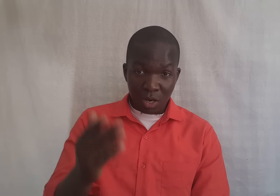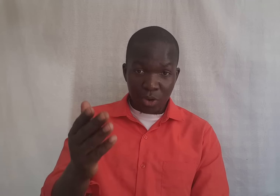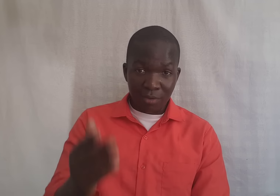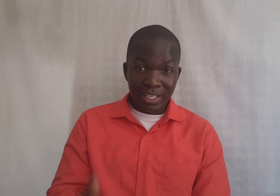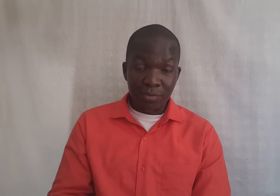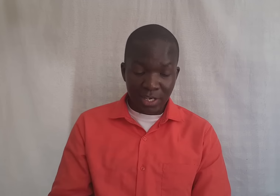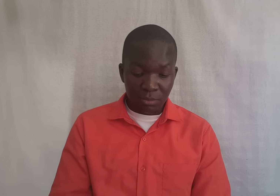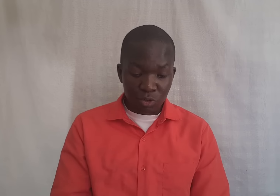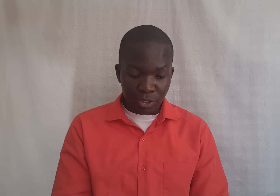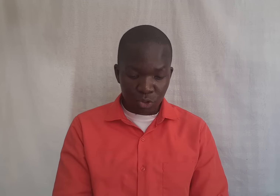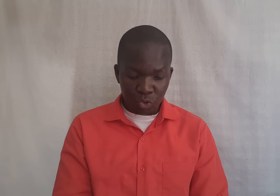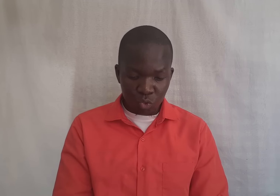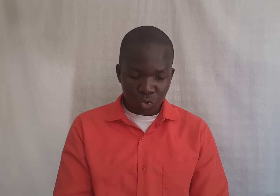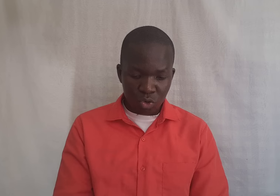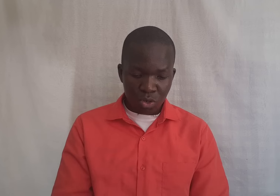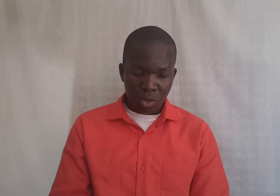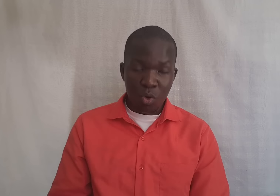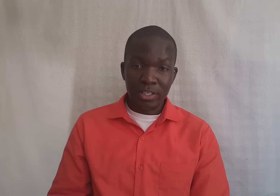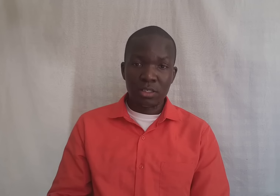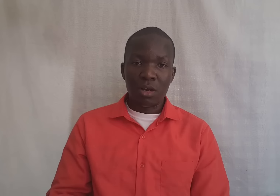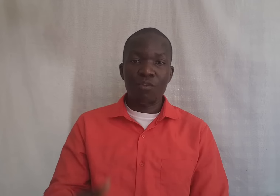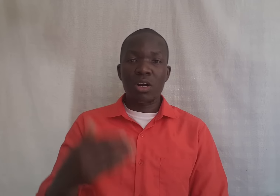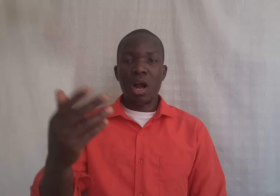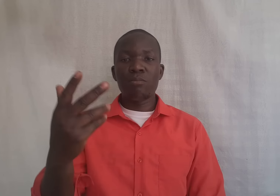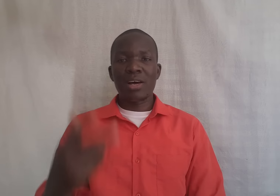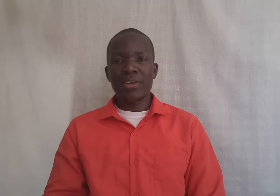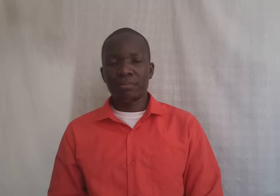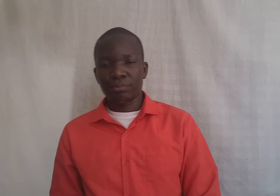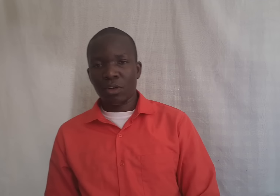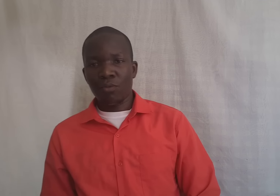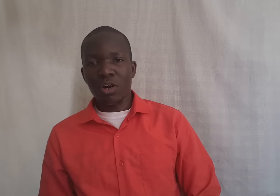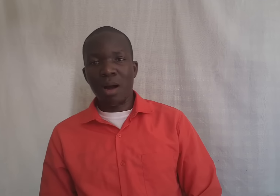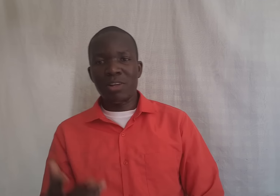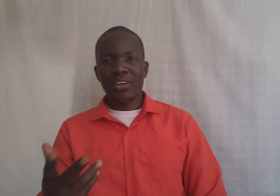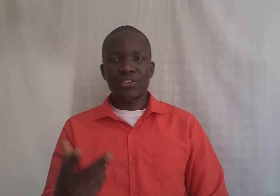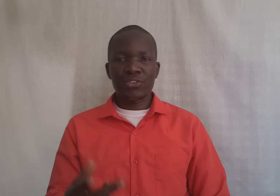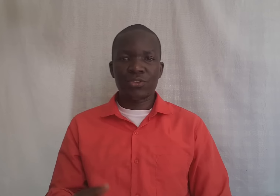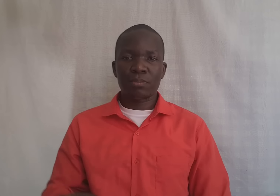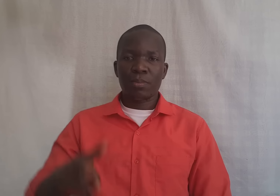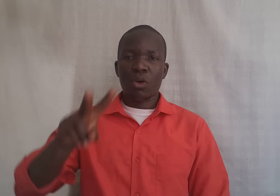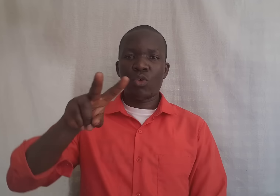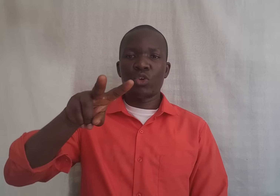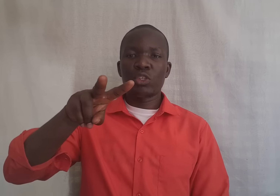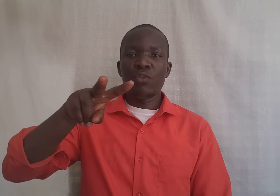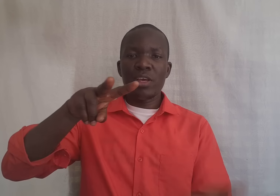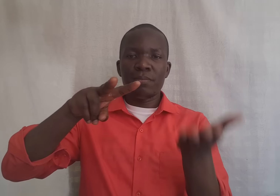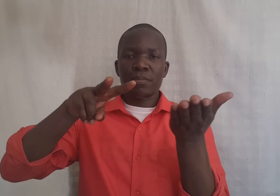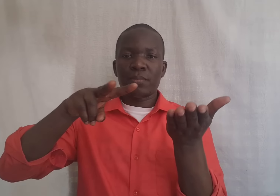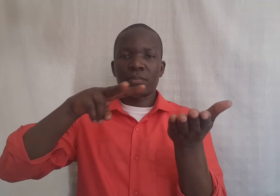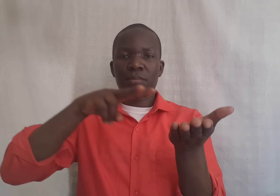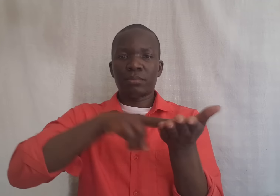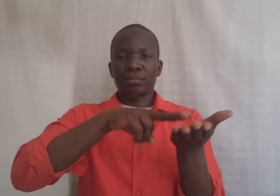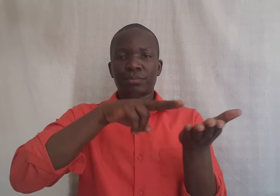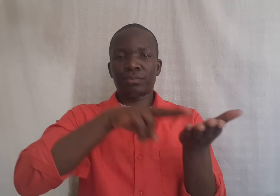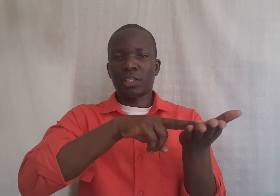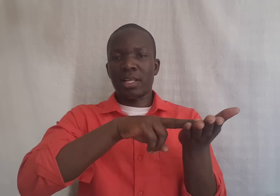we have the difference between those two words. Vocabulary, vocabularies. we use V like